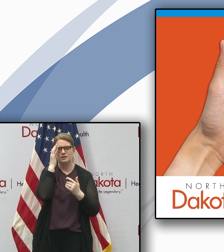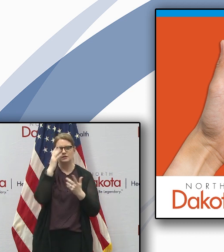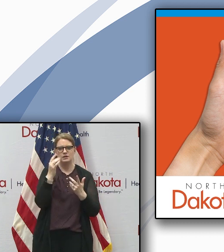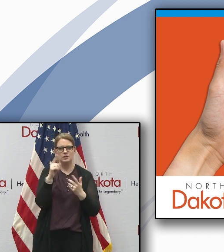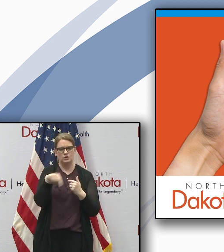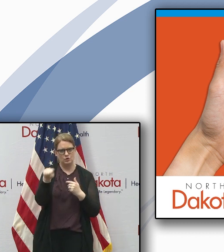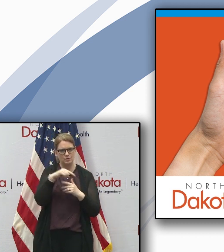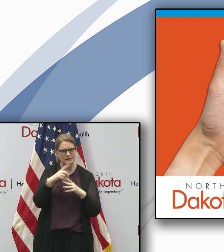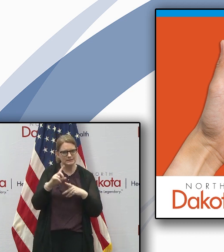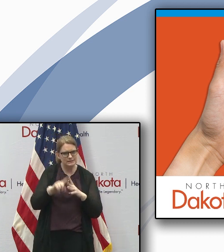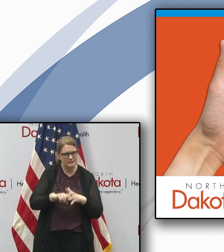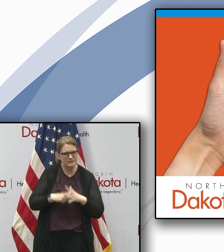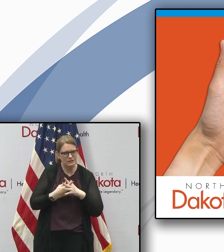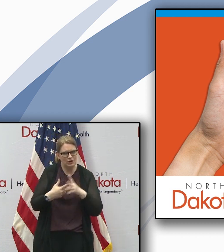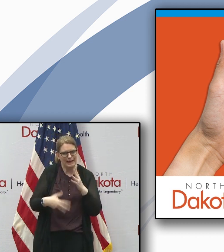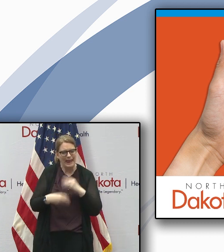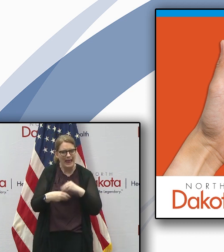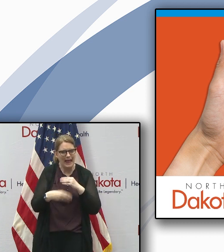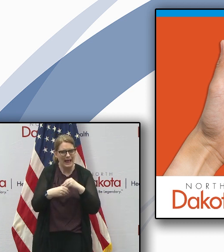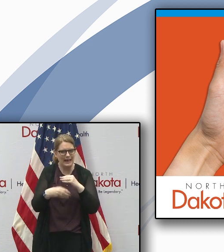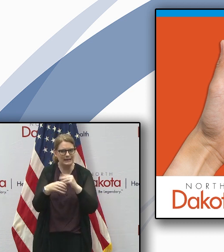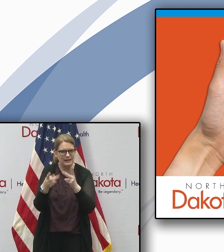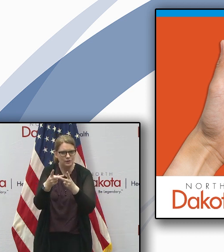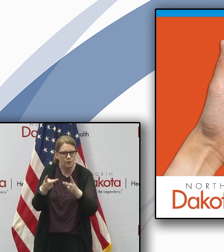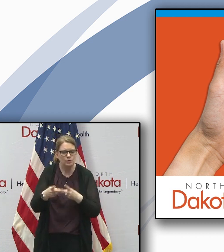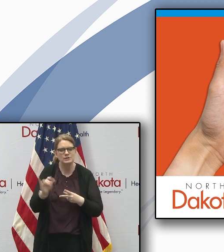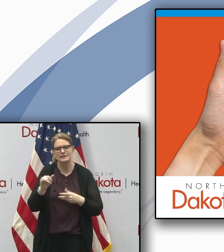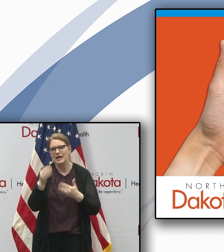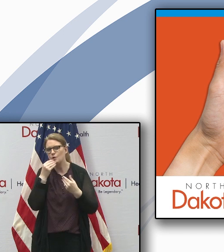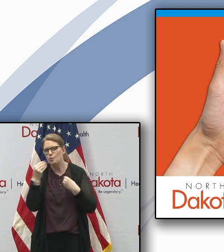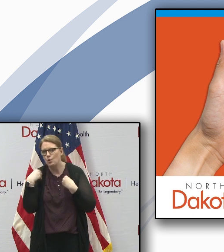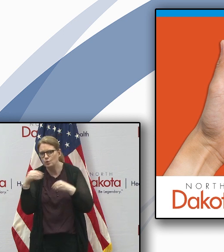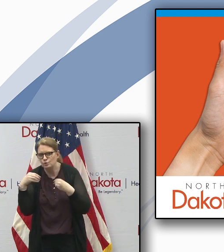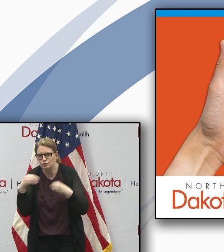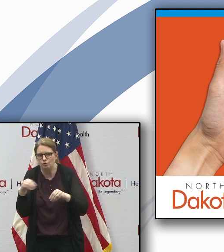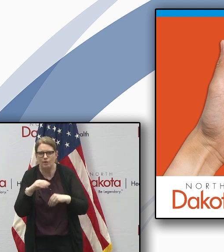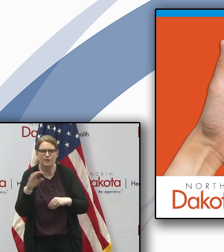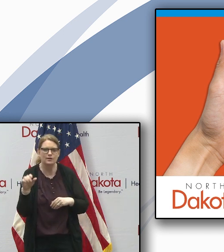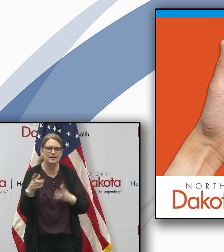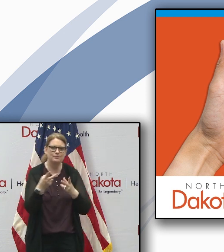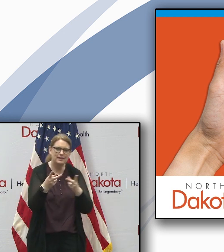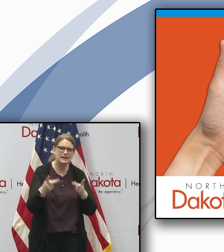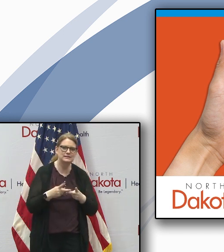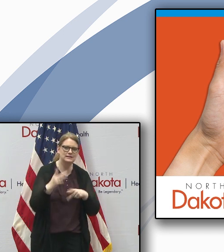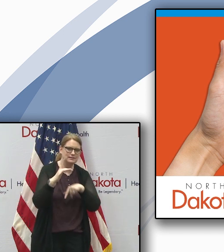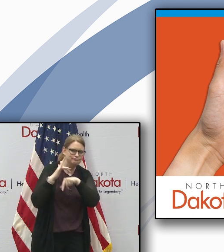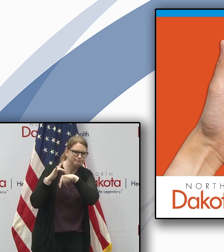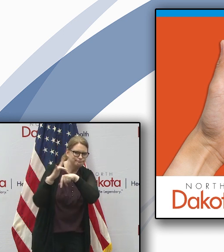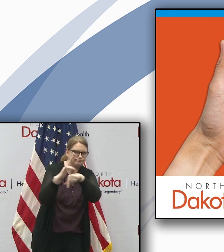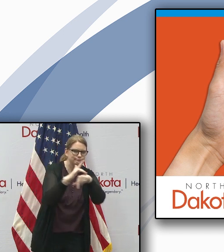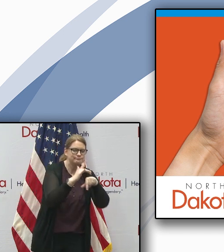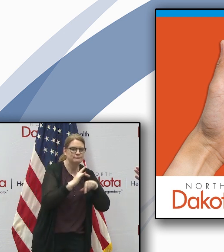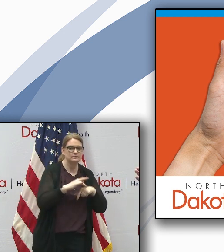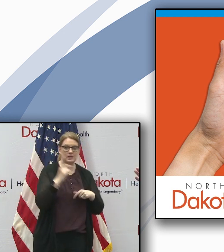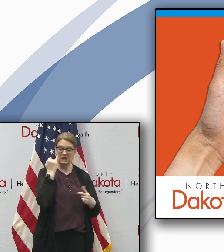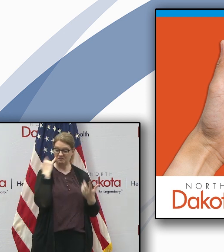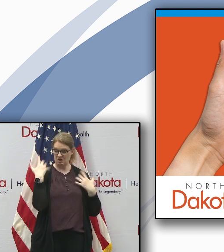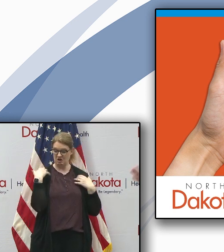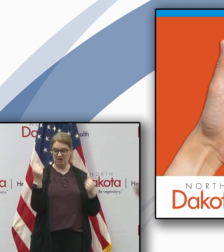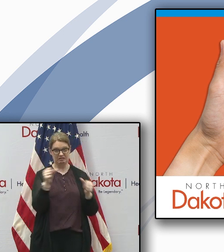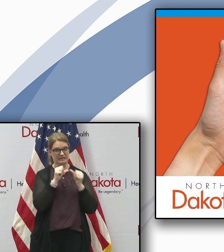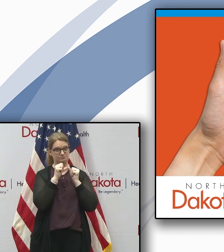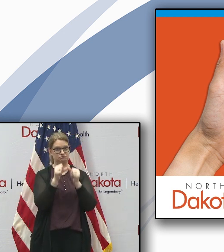you can start adding locations like your grocery store and other places you've been. And if you stay healthy for this whole